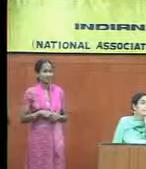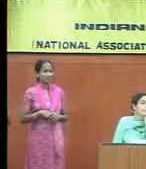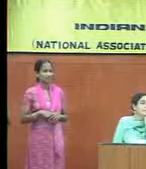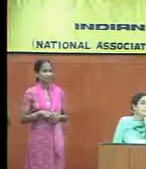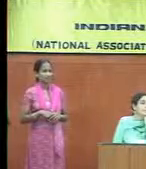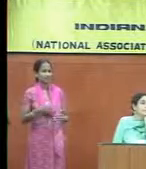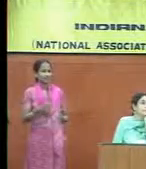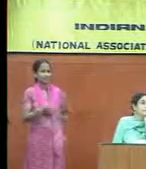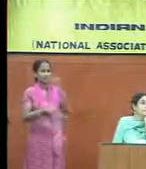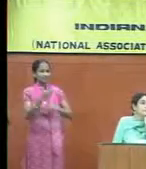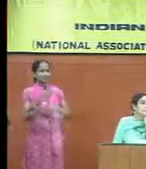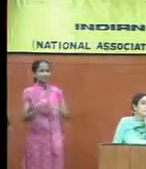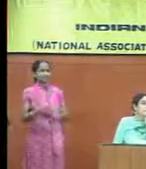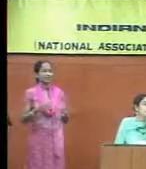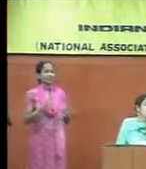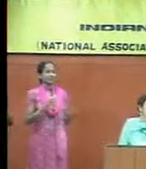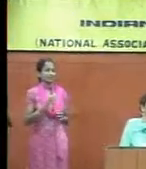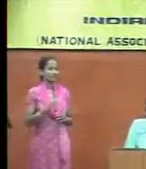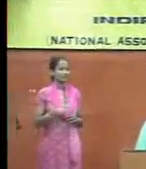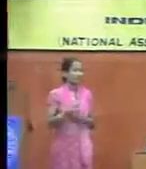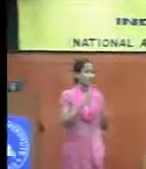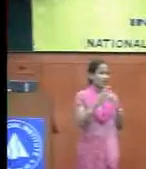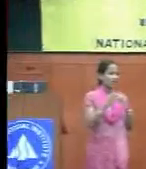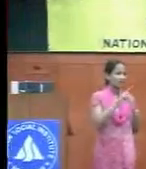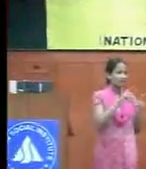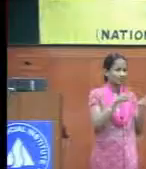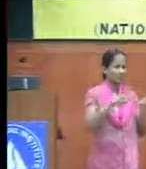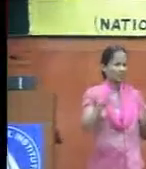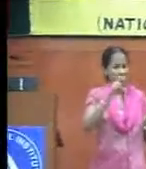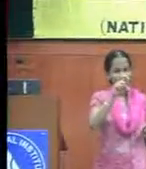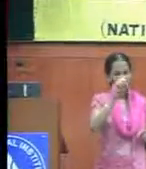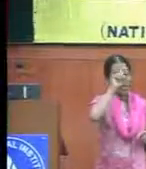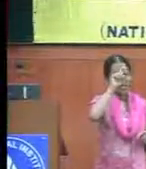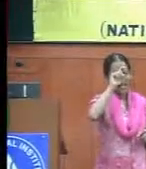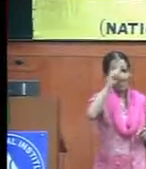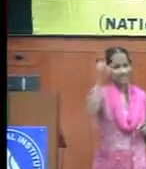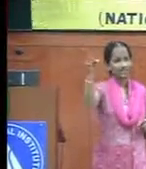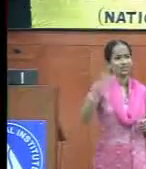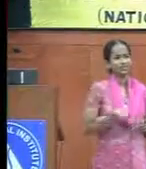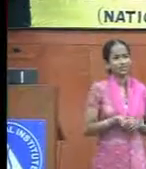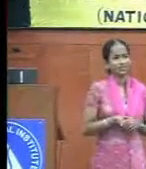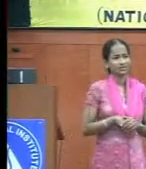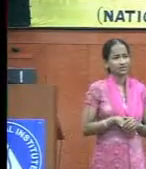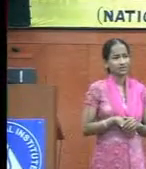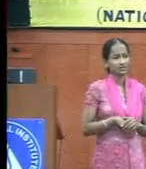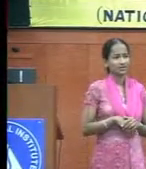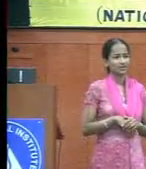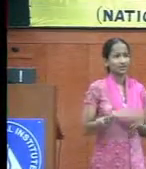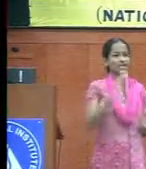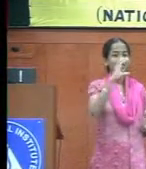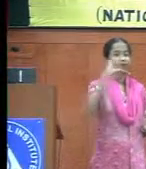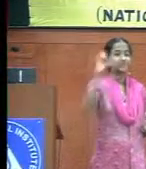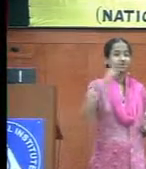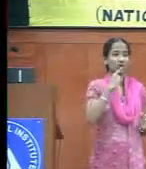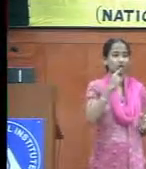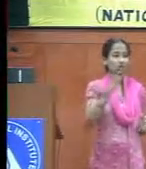disability commissioner's office in certain states. For example, in the state of Gujarat, the commissioner himself says that he